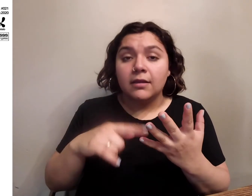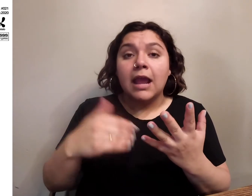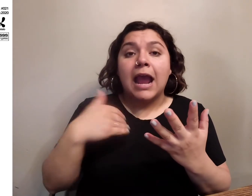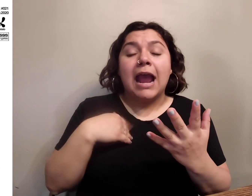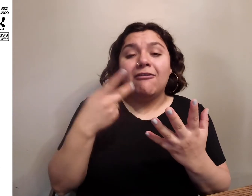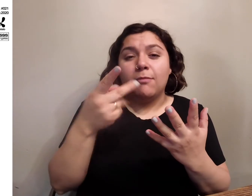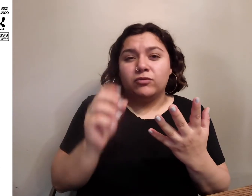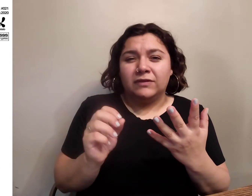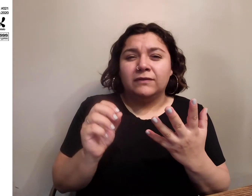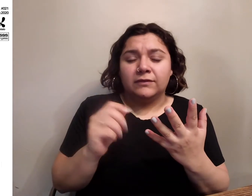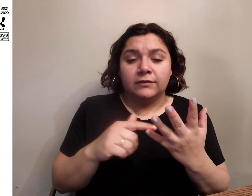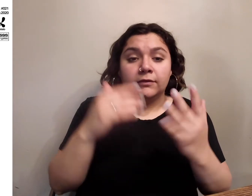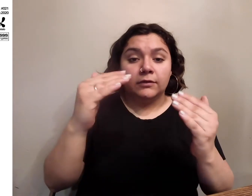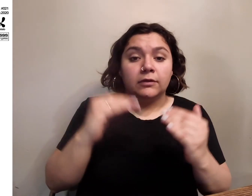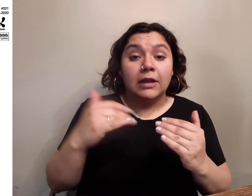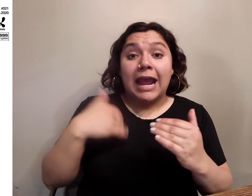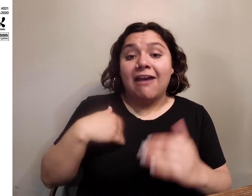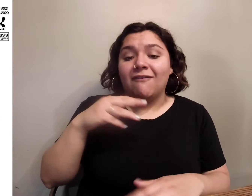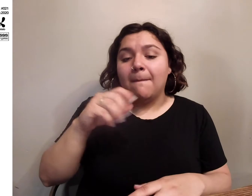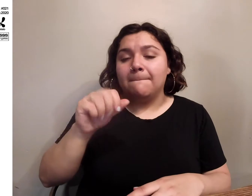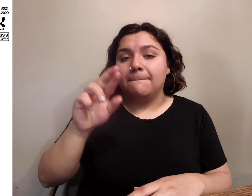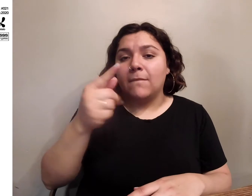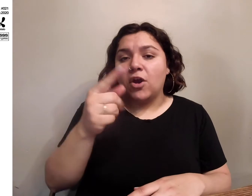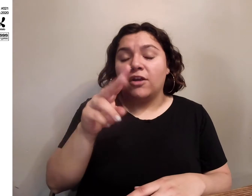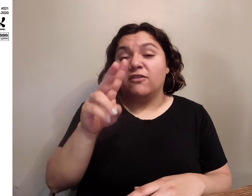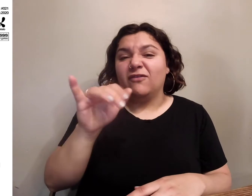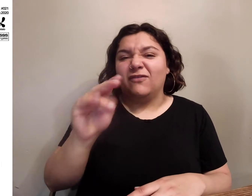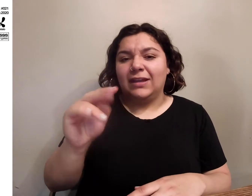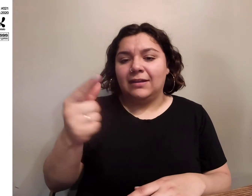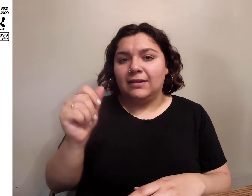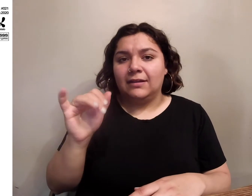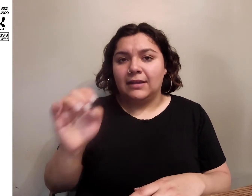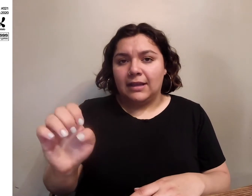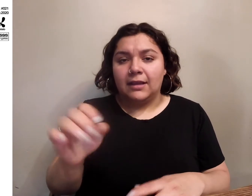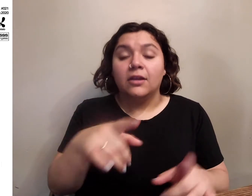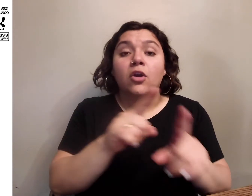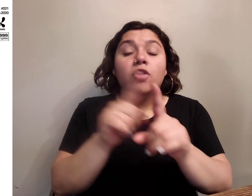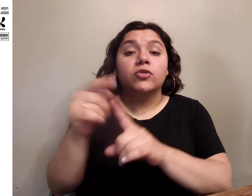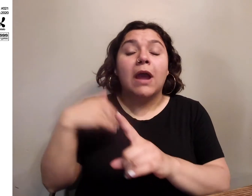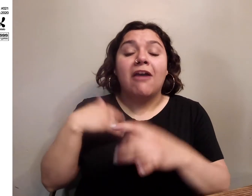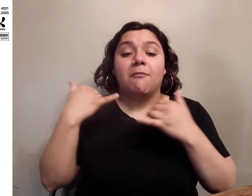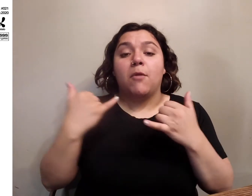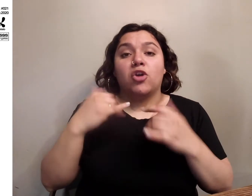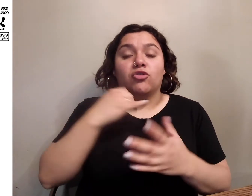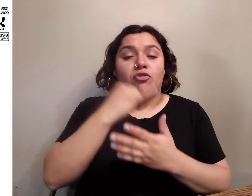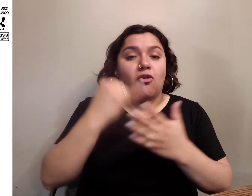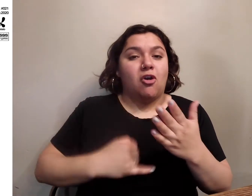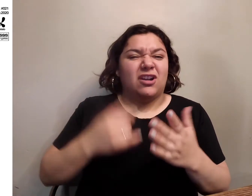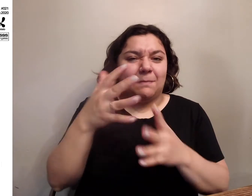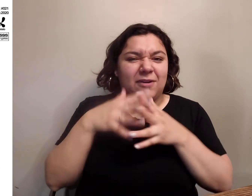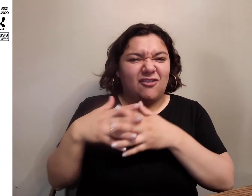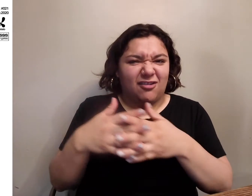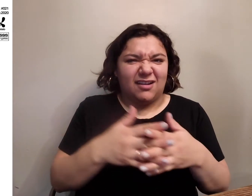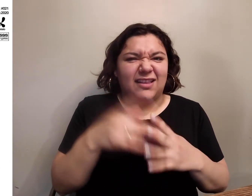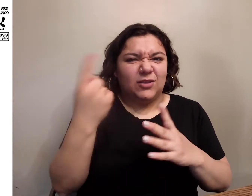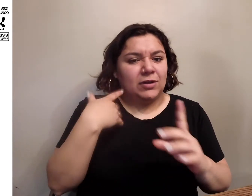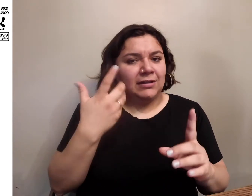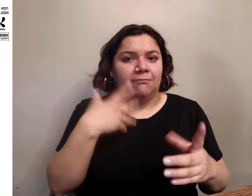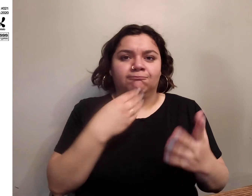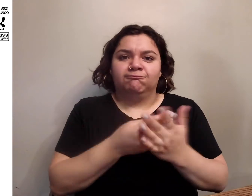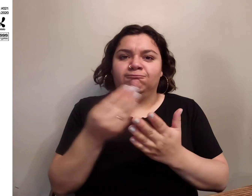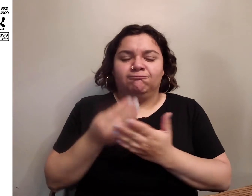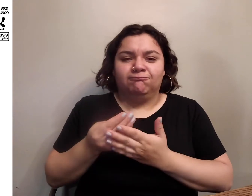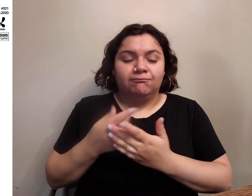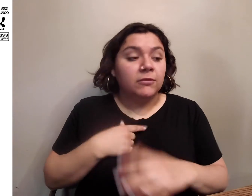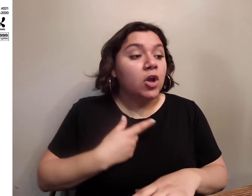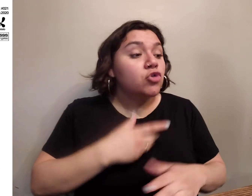office. Marvin Gaye. And let's see what else is in Modern Art in America. These are just the ones that I pulled out. Just